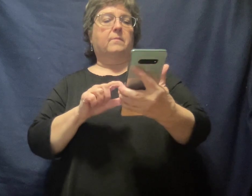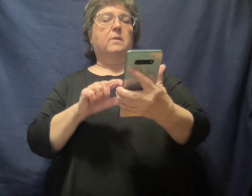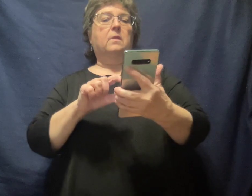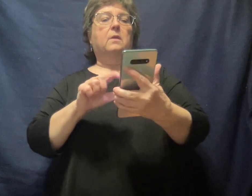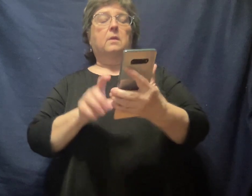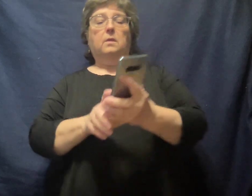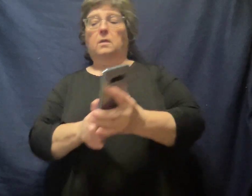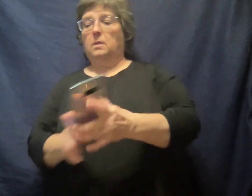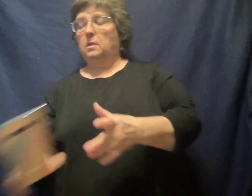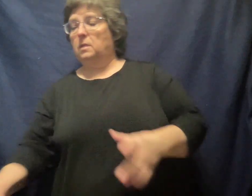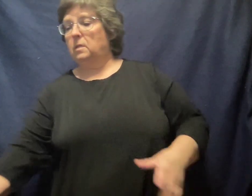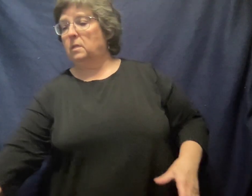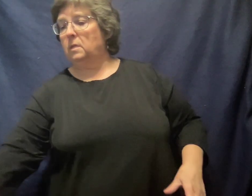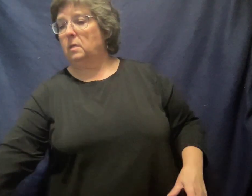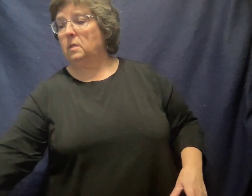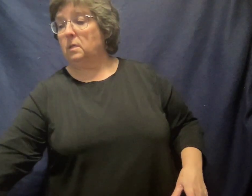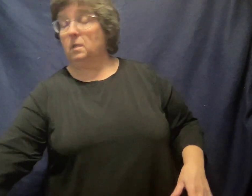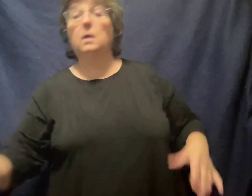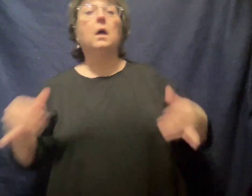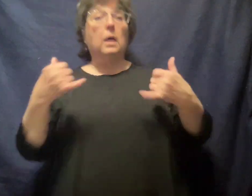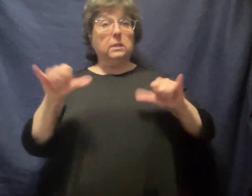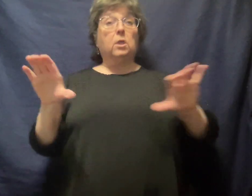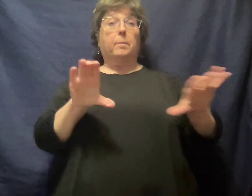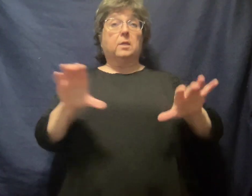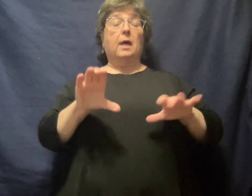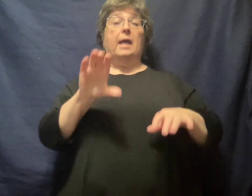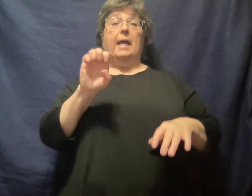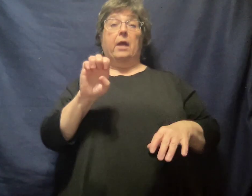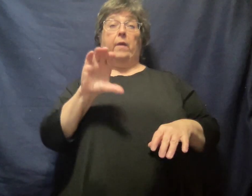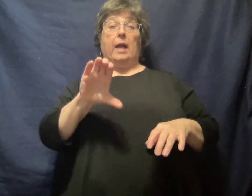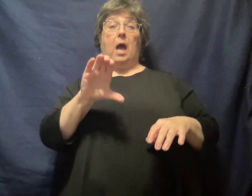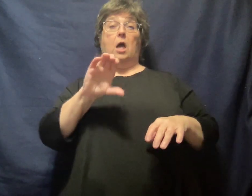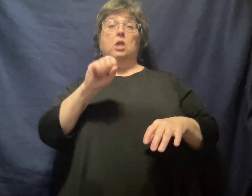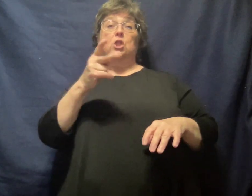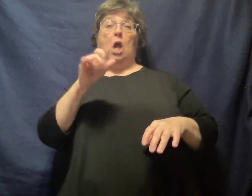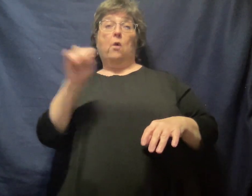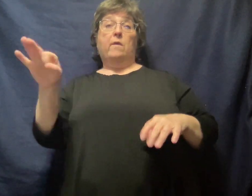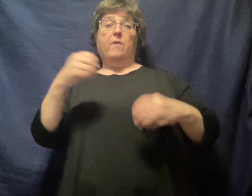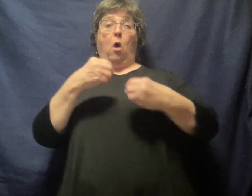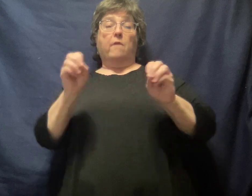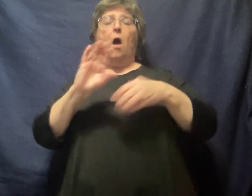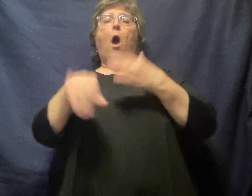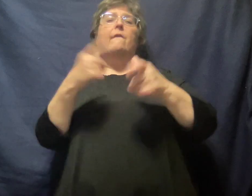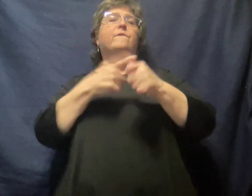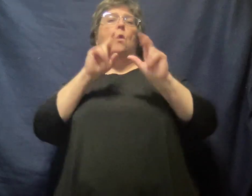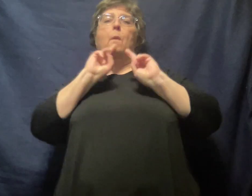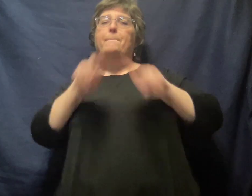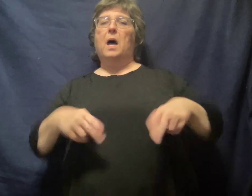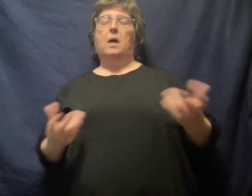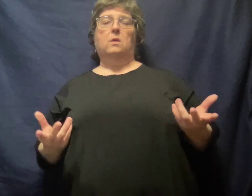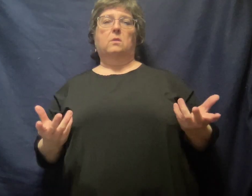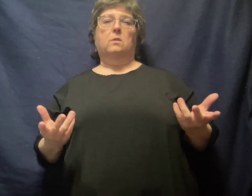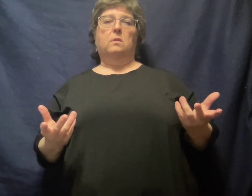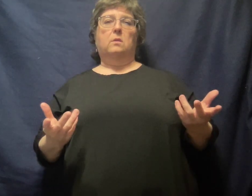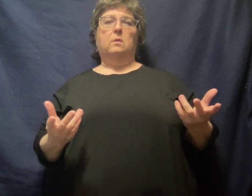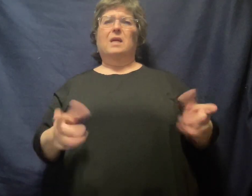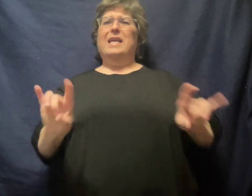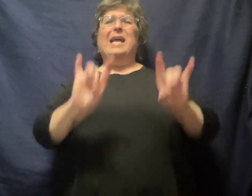It was done by and still is being done by the Erie County Sheriff's Office and all the first responders. They are really in horrible, treacherous